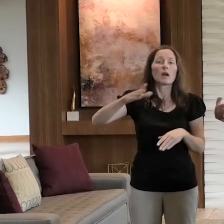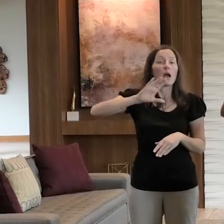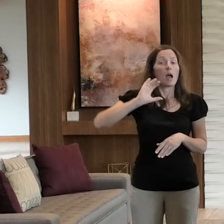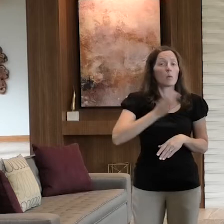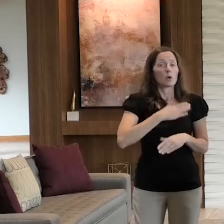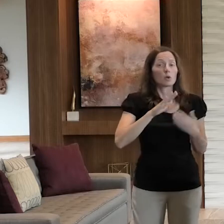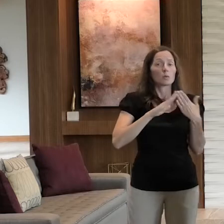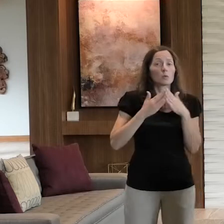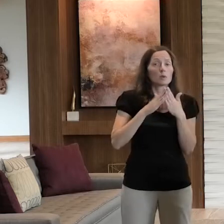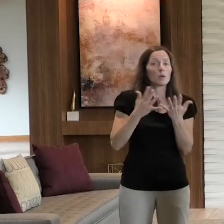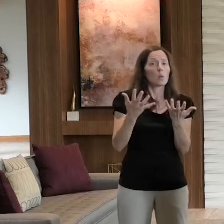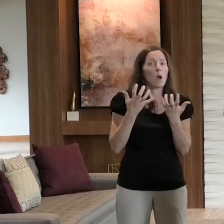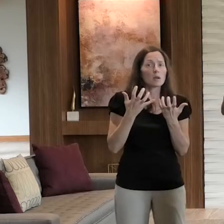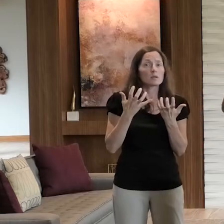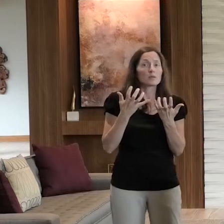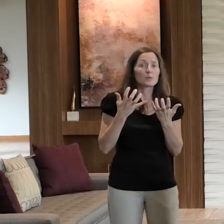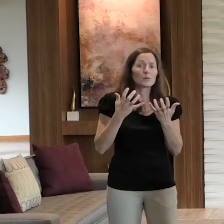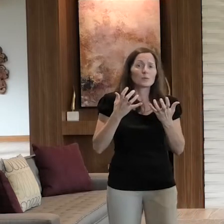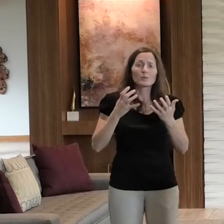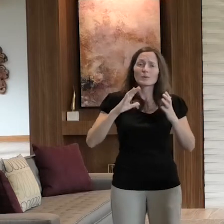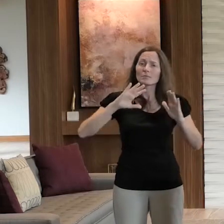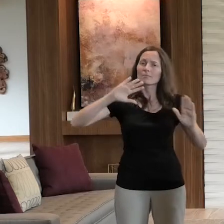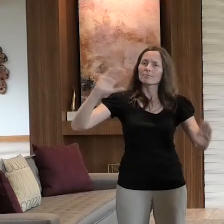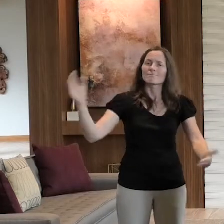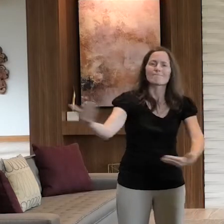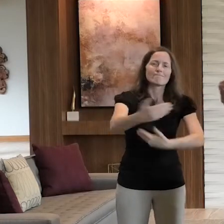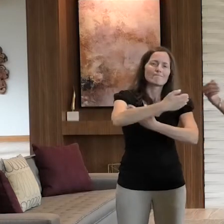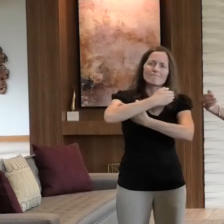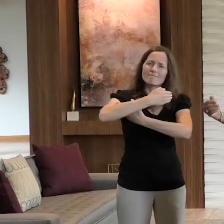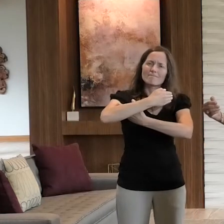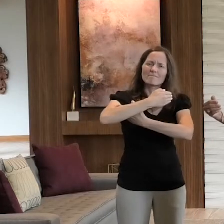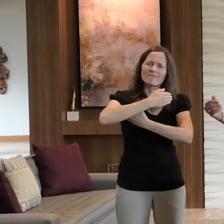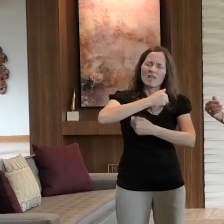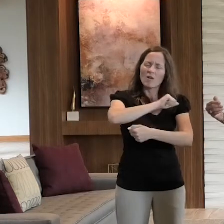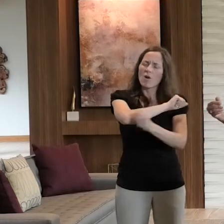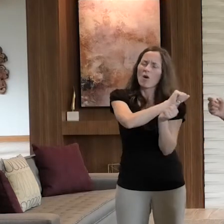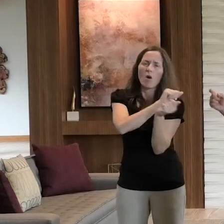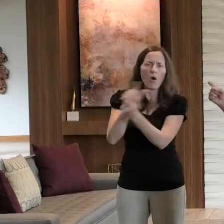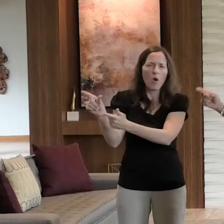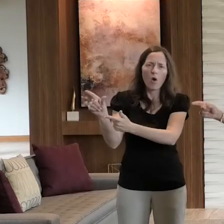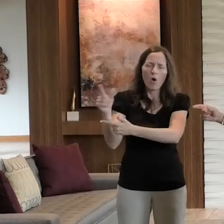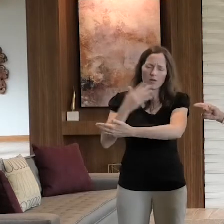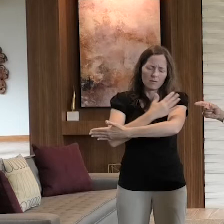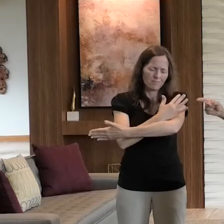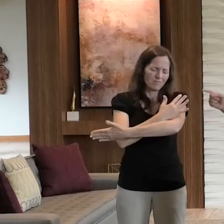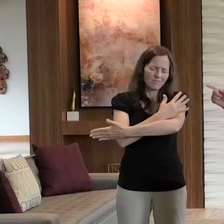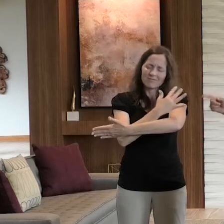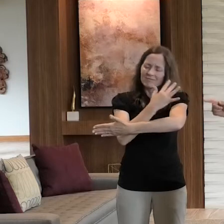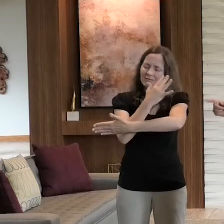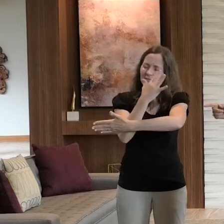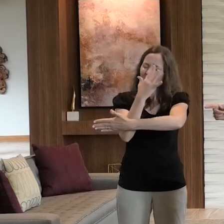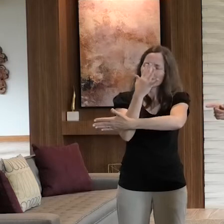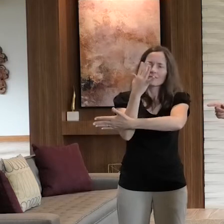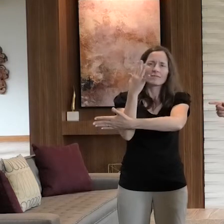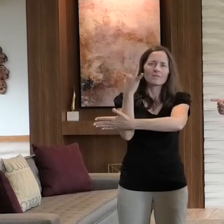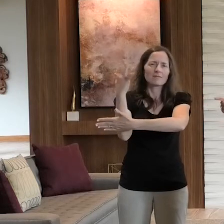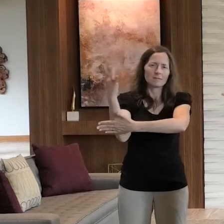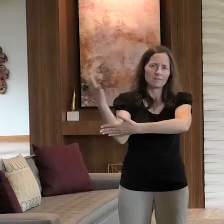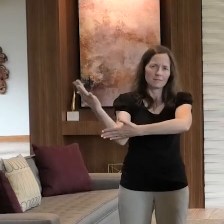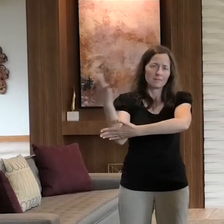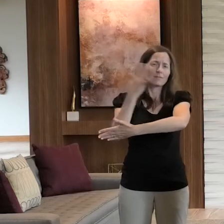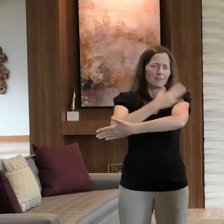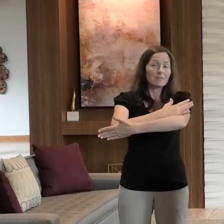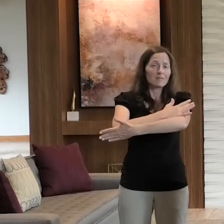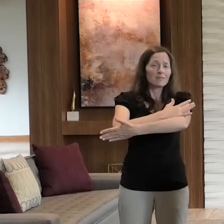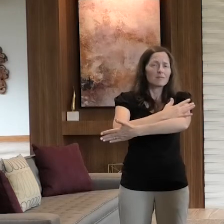to hug and embrace everybody at each end of the bell curve.